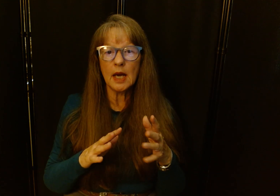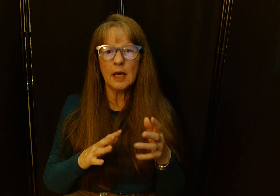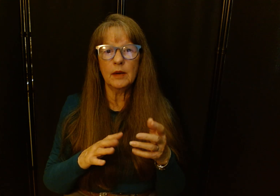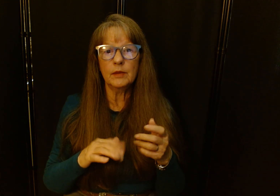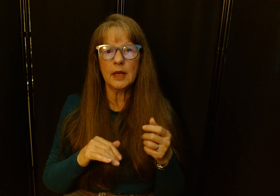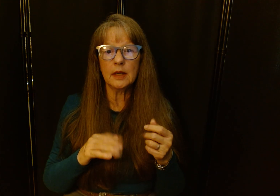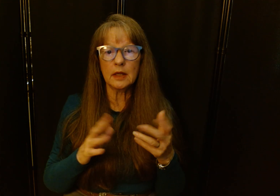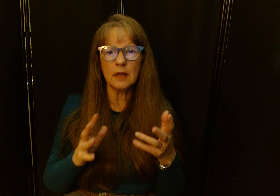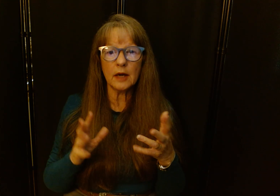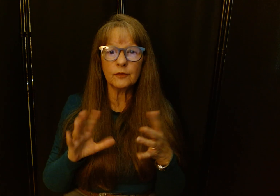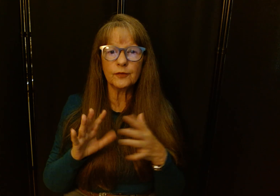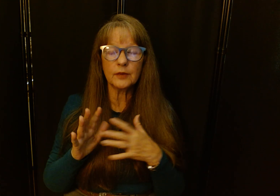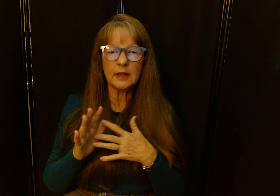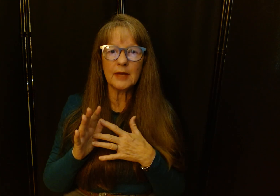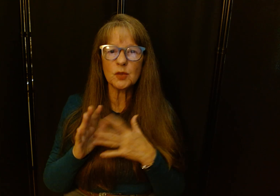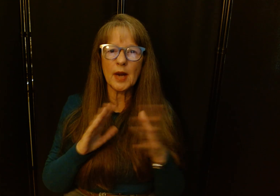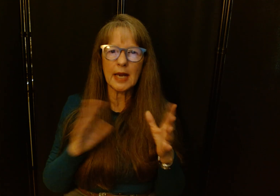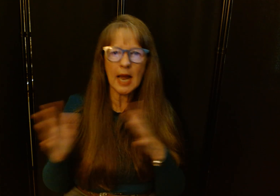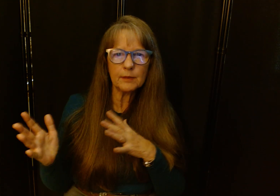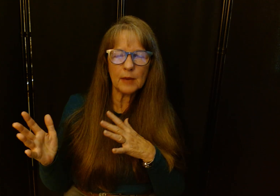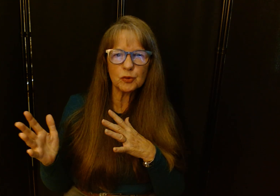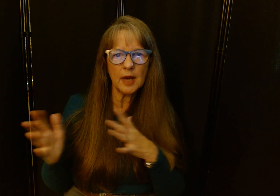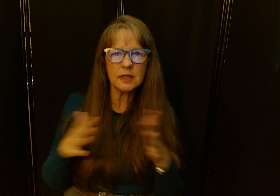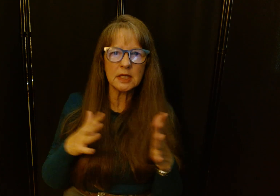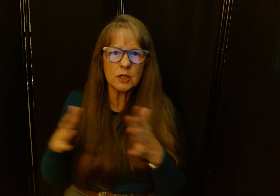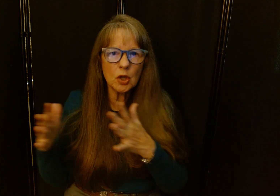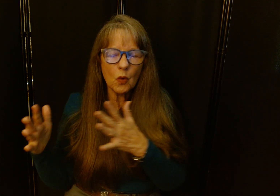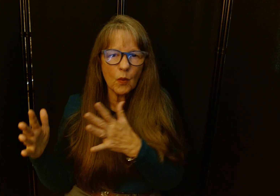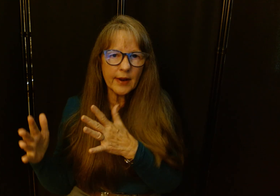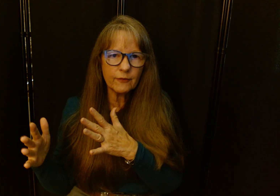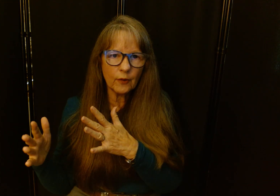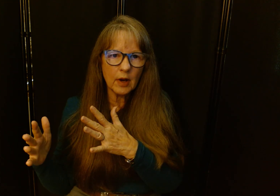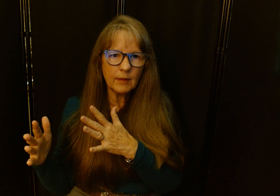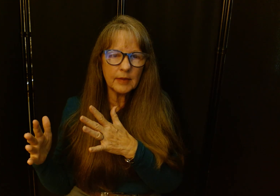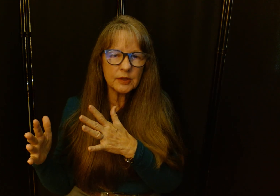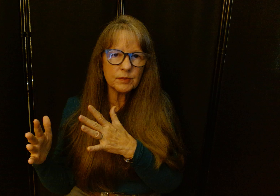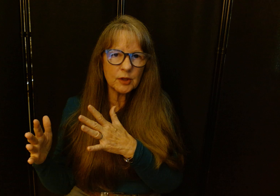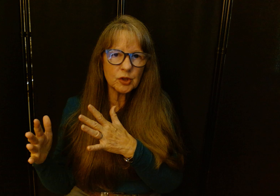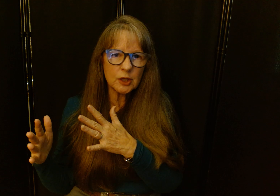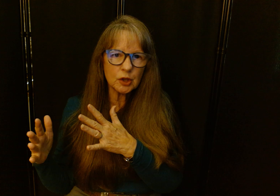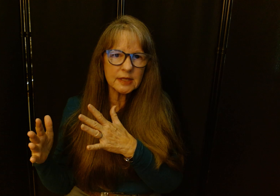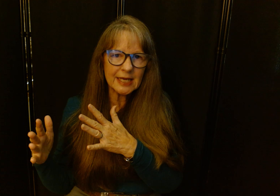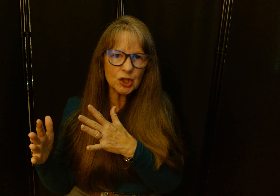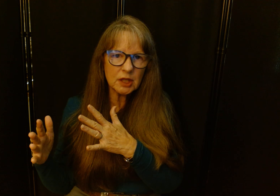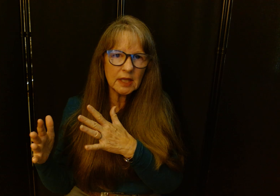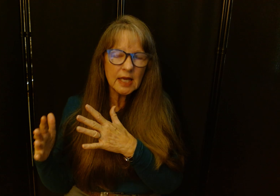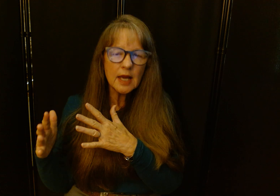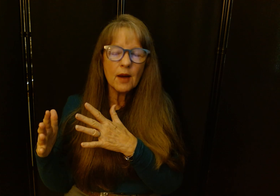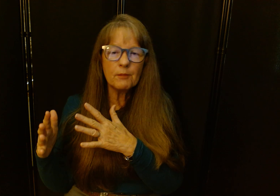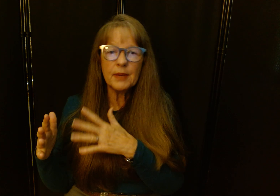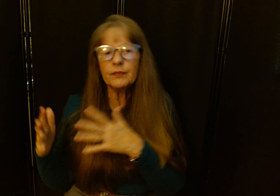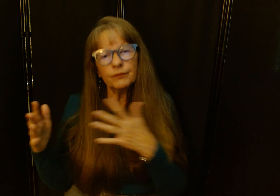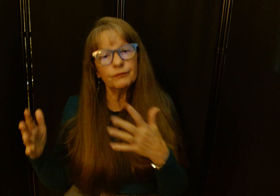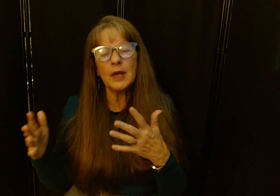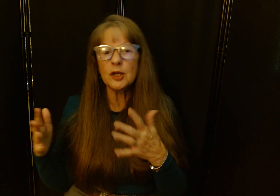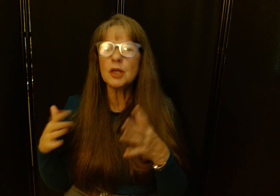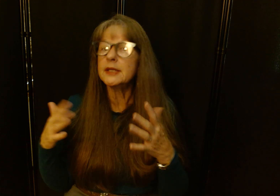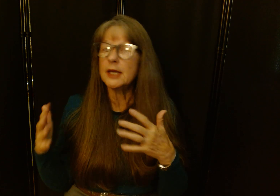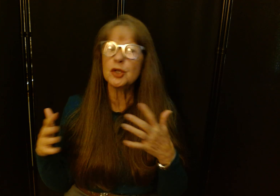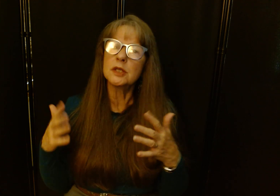And that's why I'm trying to tend to go away from as much initialization, but initialization